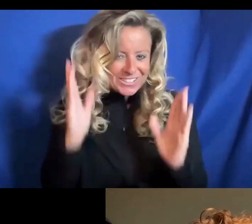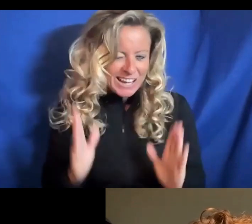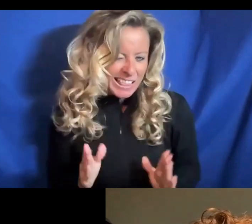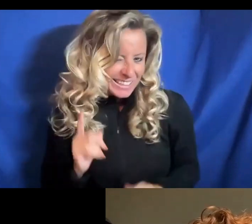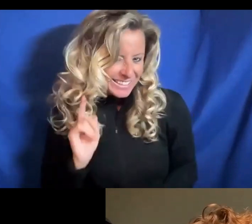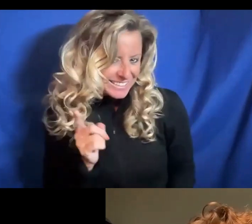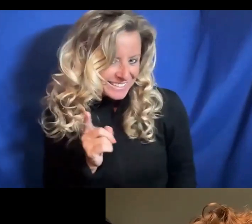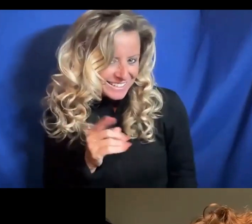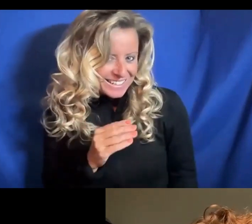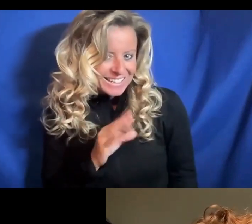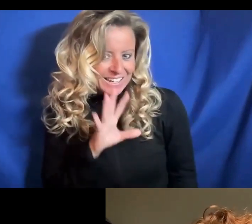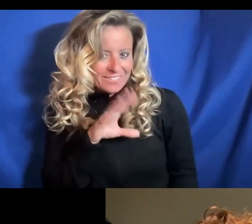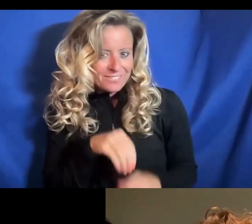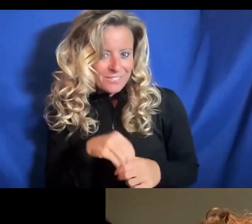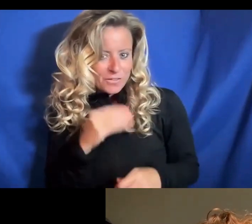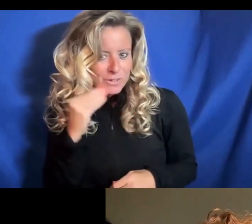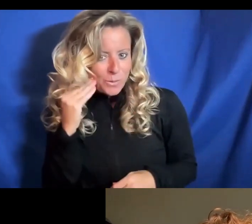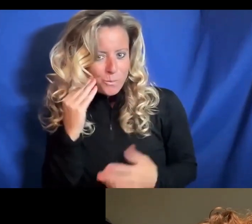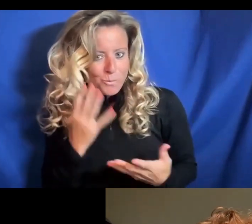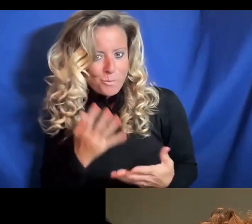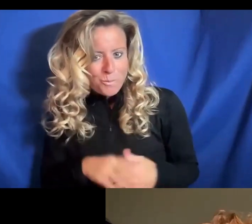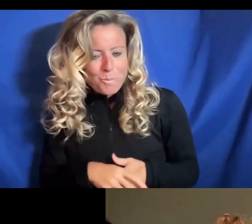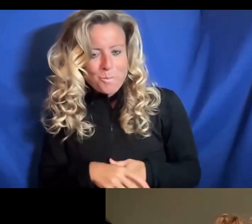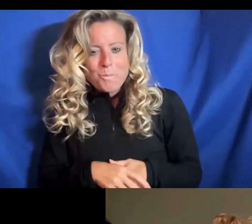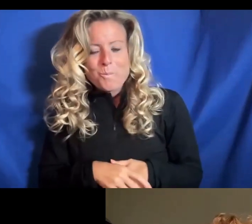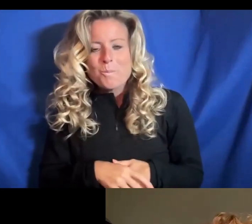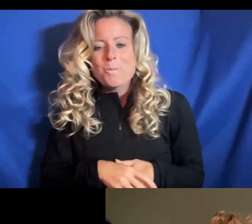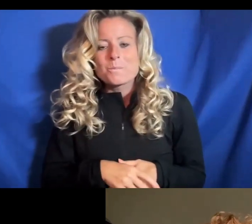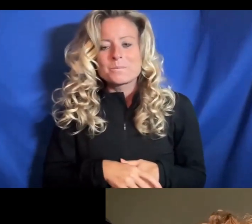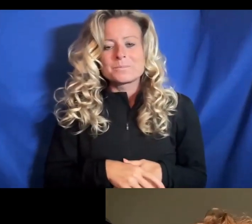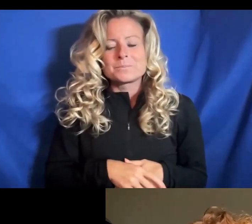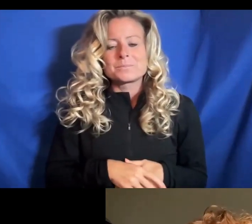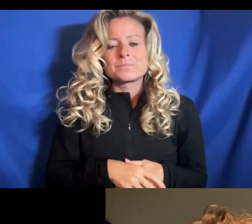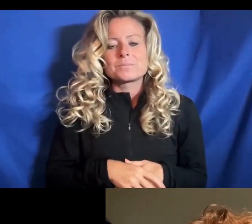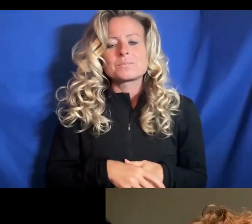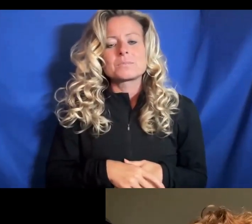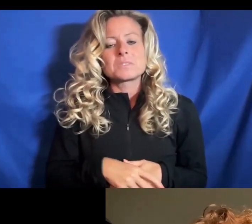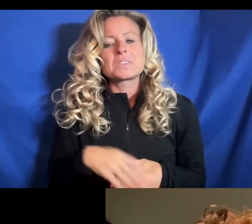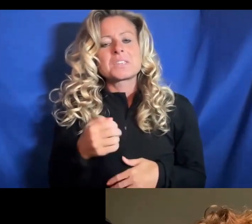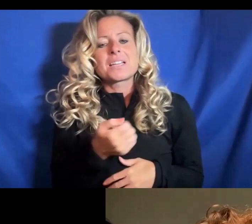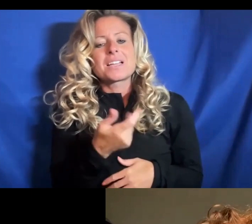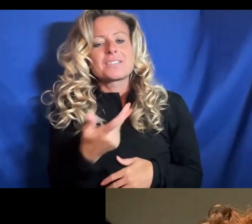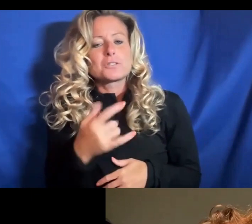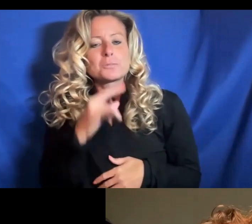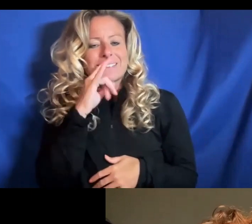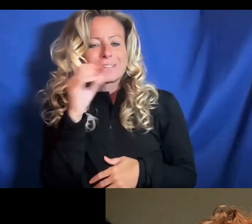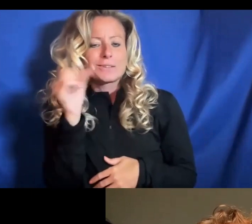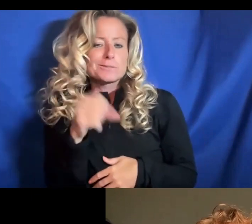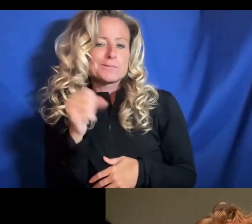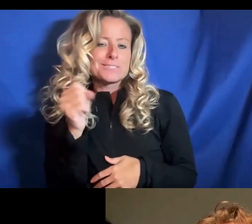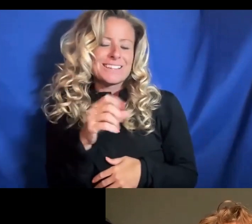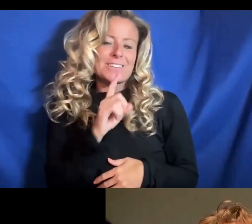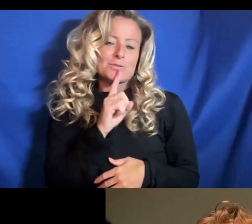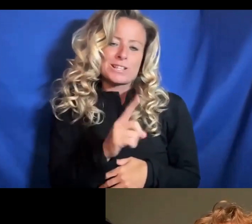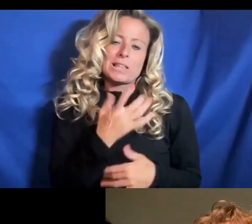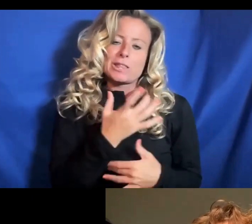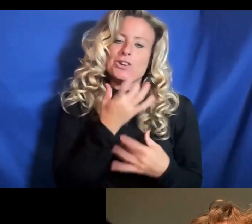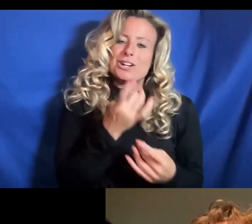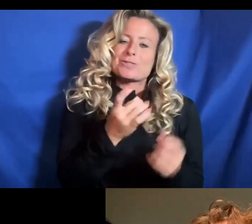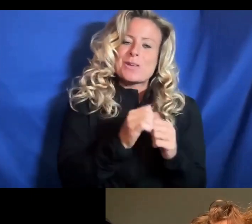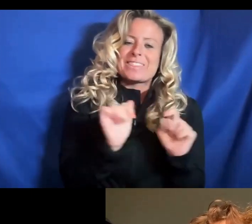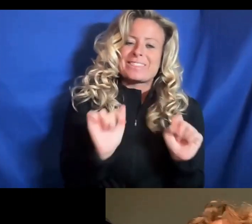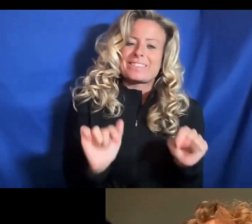hairstylists in the mix, in the brood? Um, A few of my kids, yes, they are very interested in